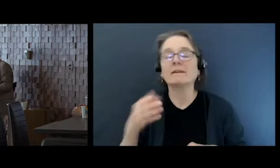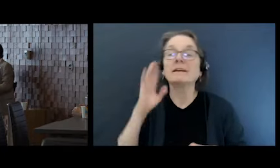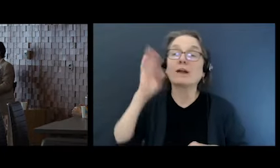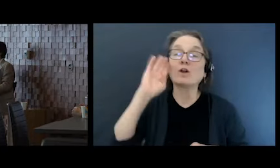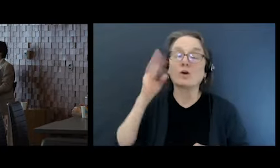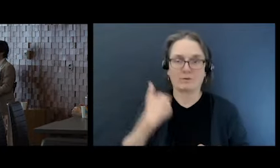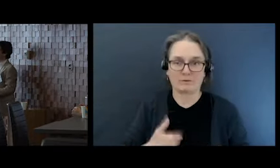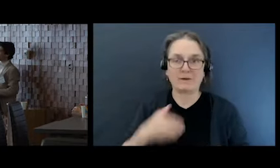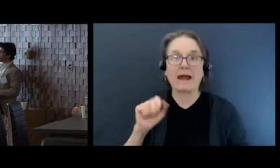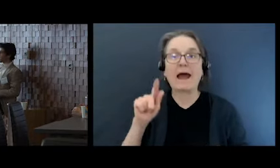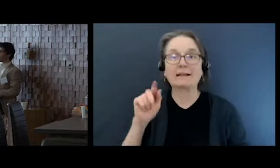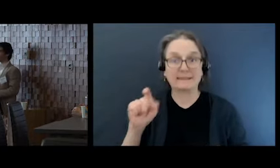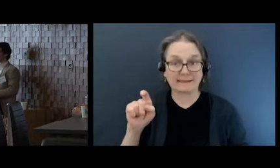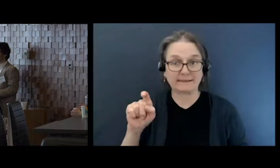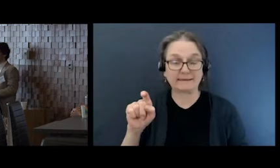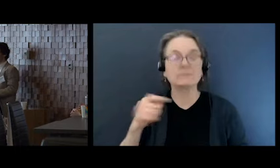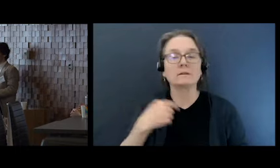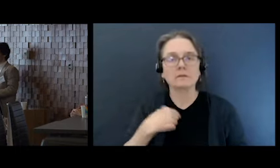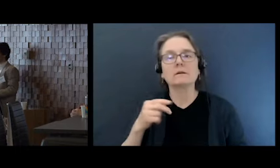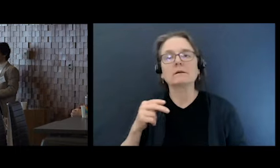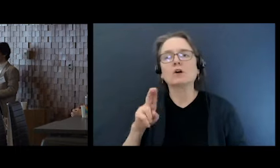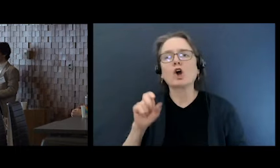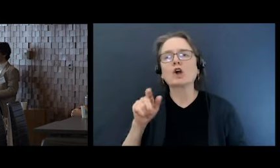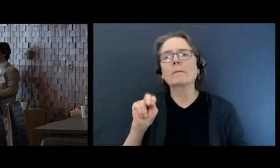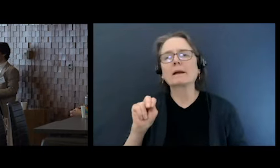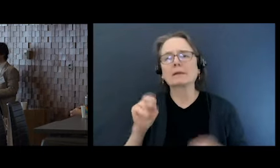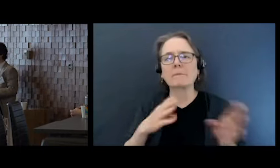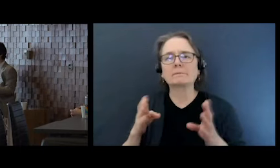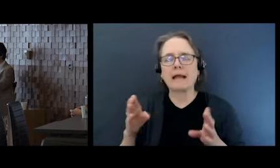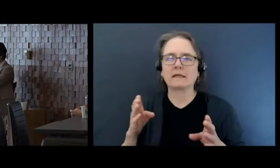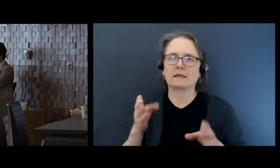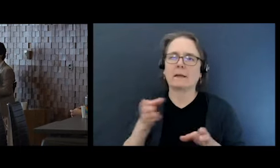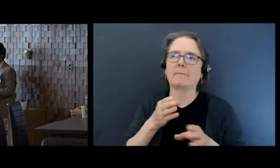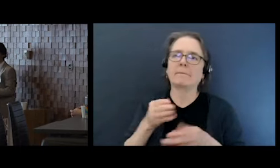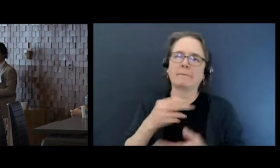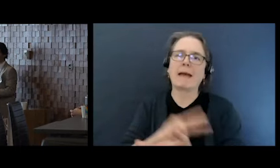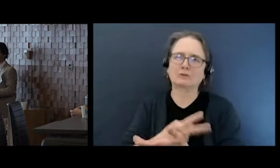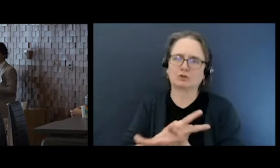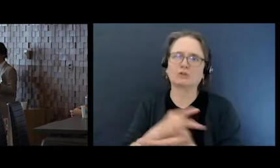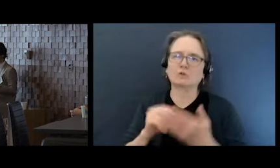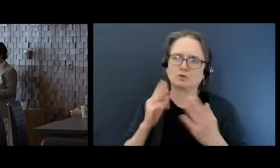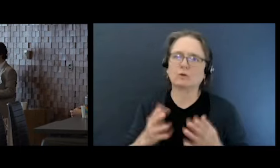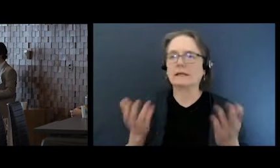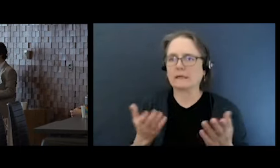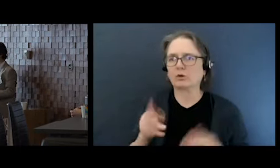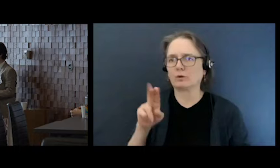and I am a urban planning master's student at UW, and I'm a research assistant with the Not Caspi and Mark.